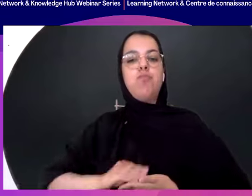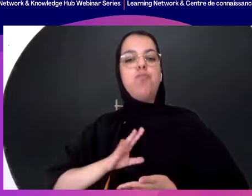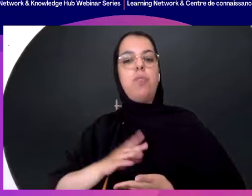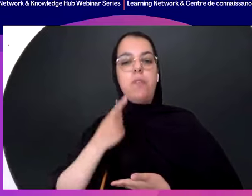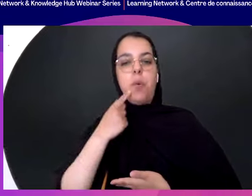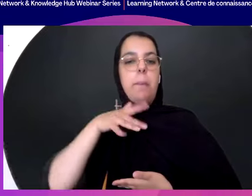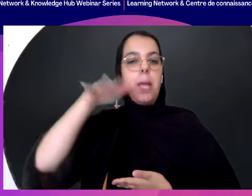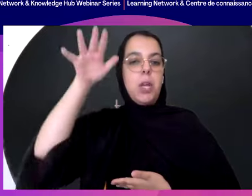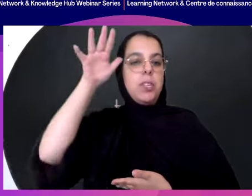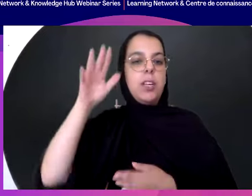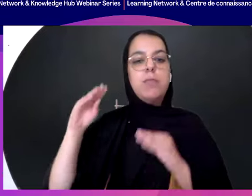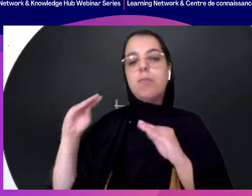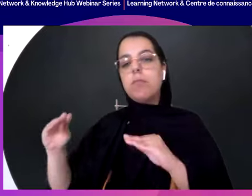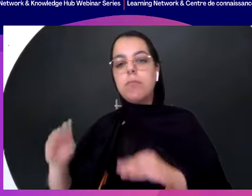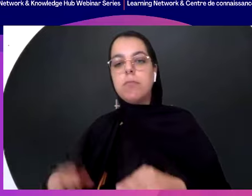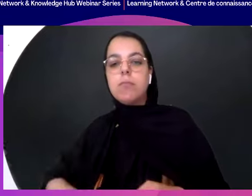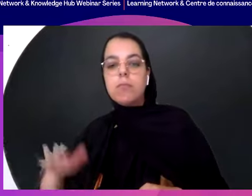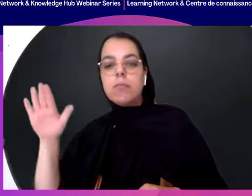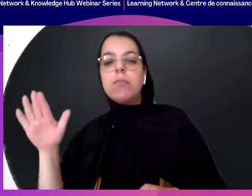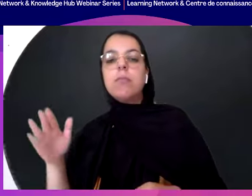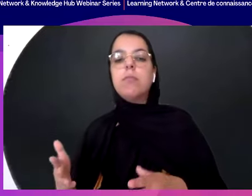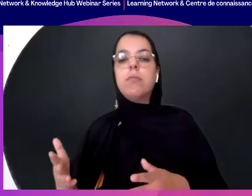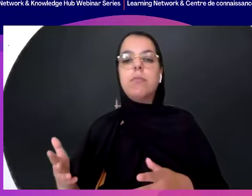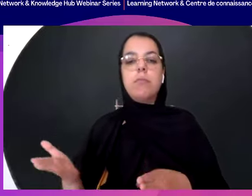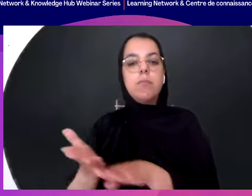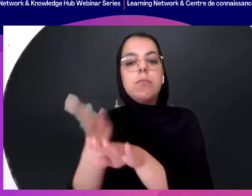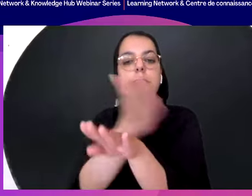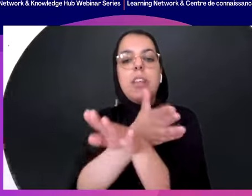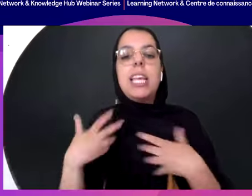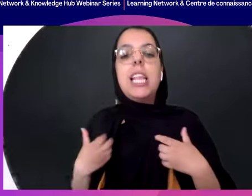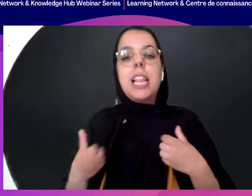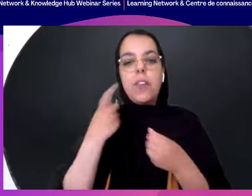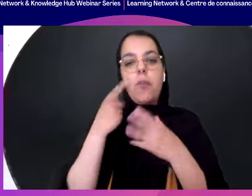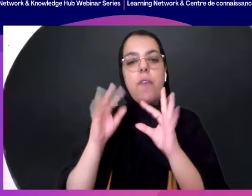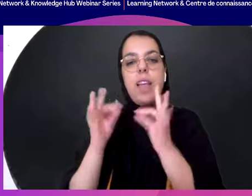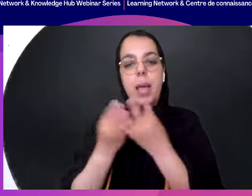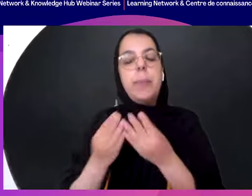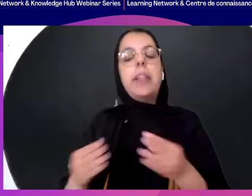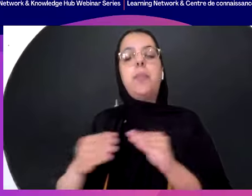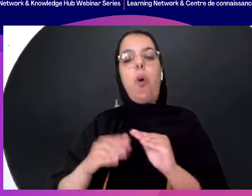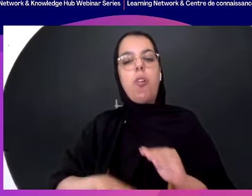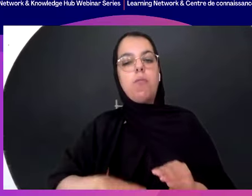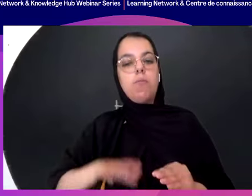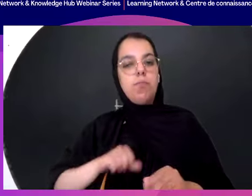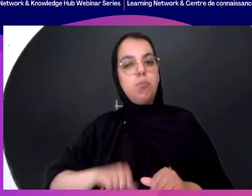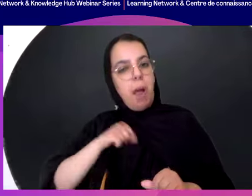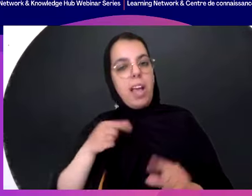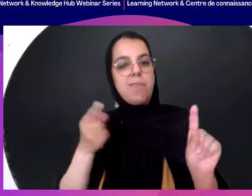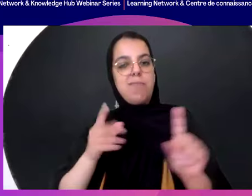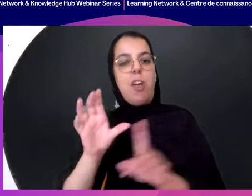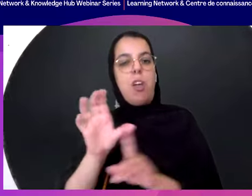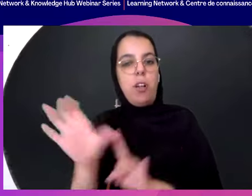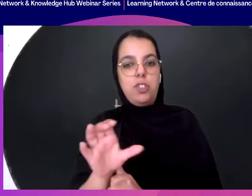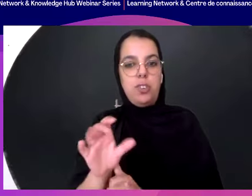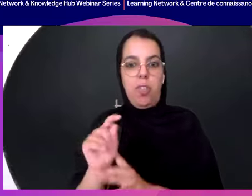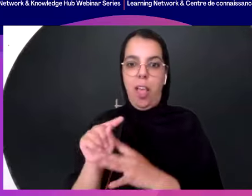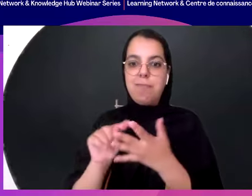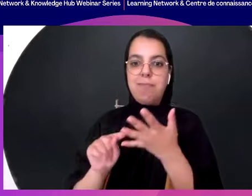parenting, increased like healing within families, more cultural pride, all of these things that we know are good